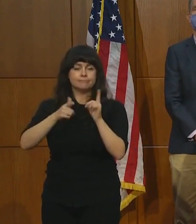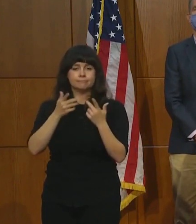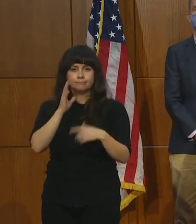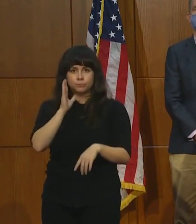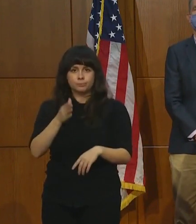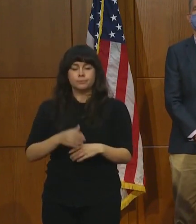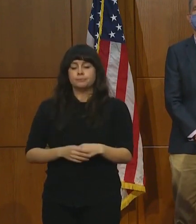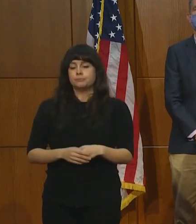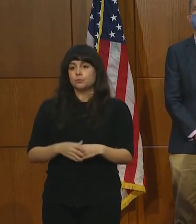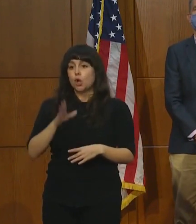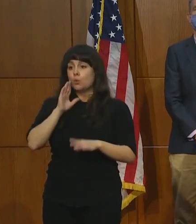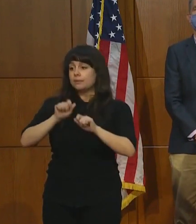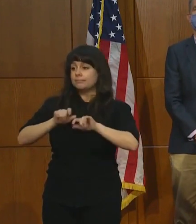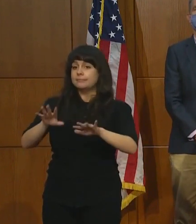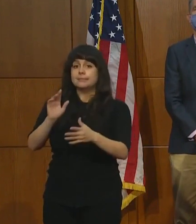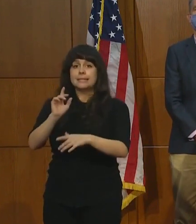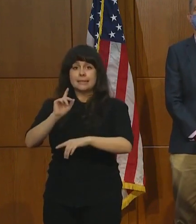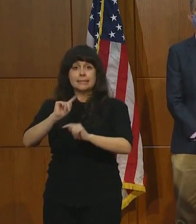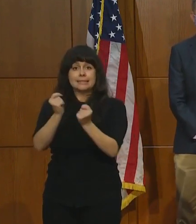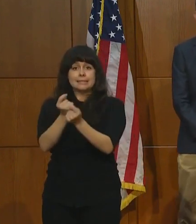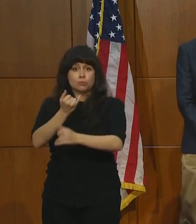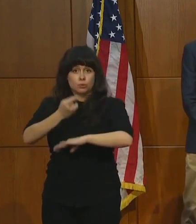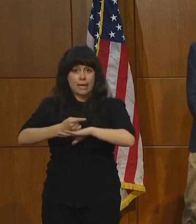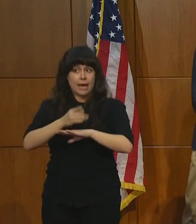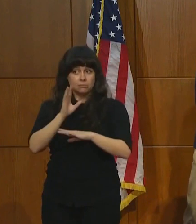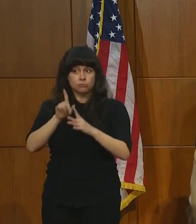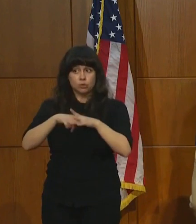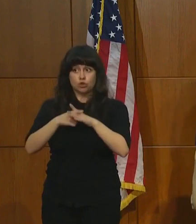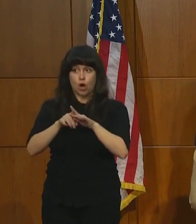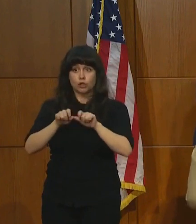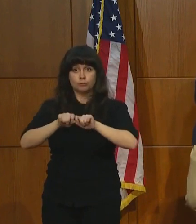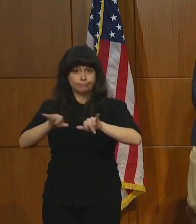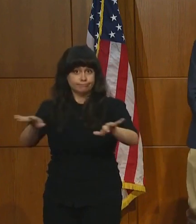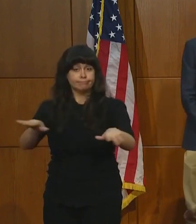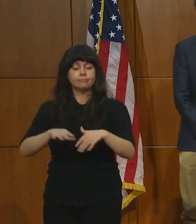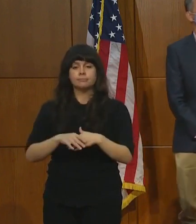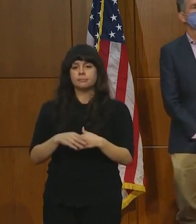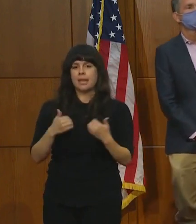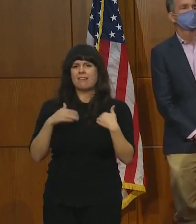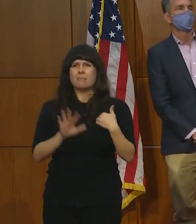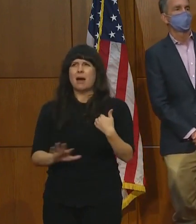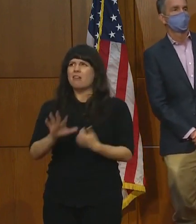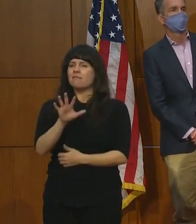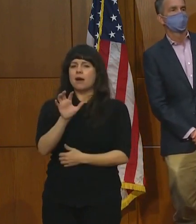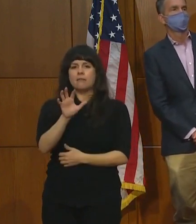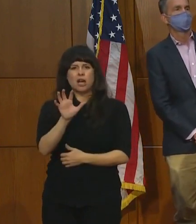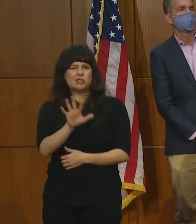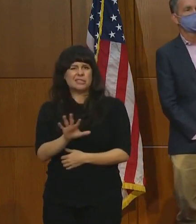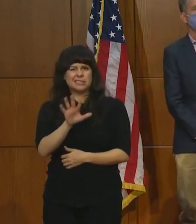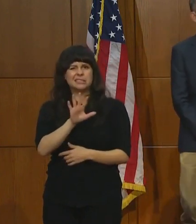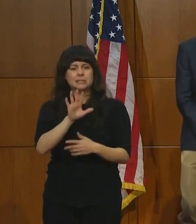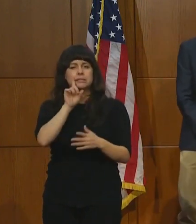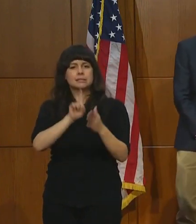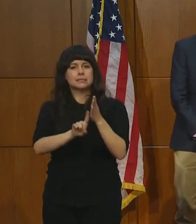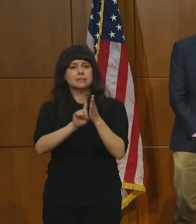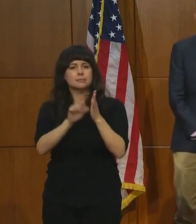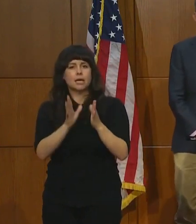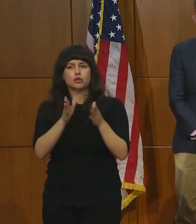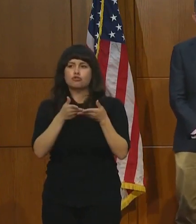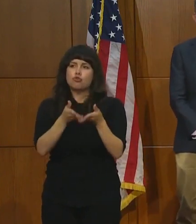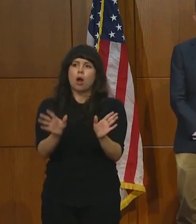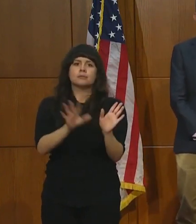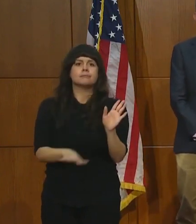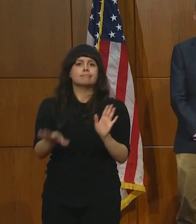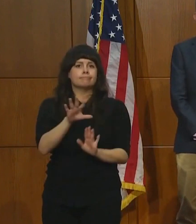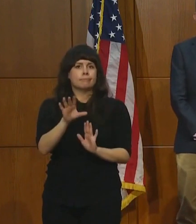these teams today. We have about 500 such inspectors across the Commonwealth.